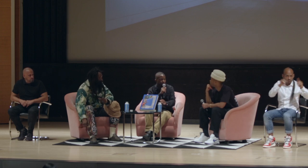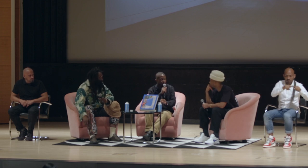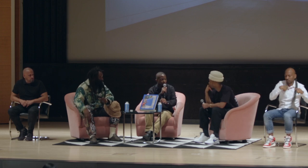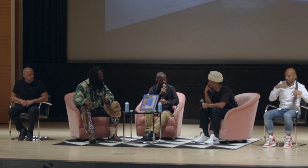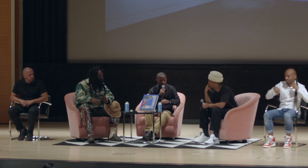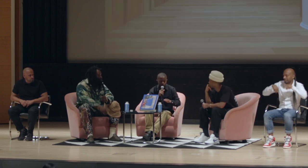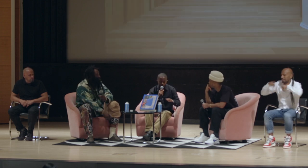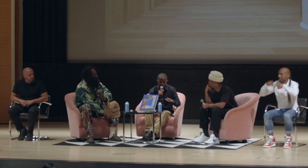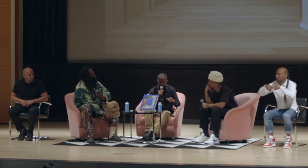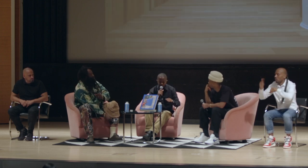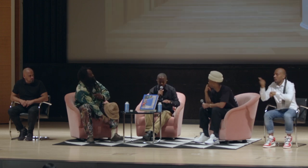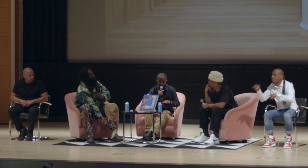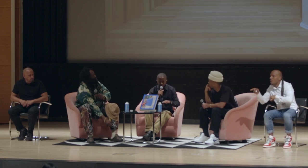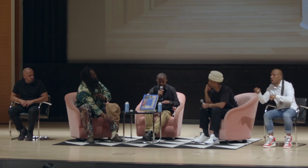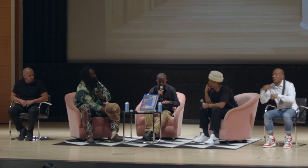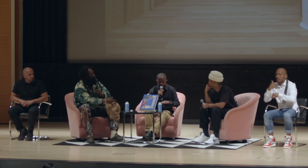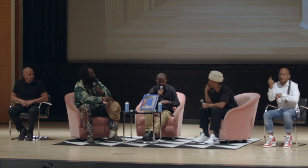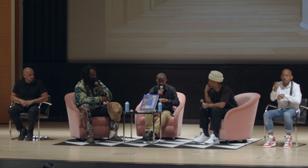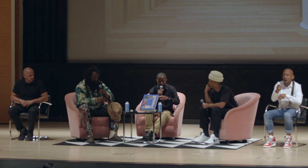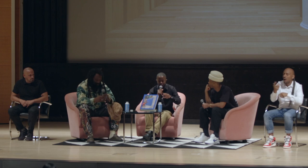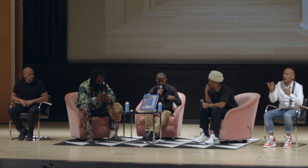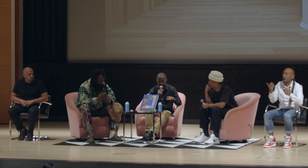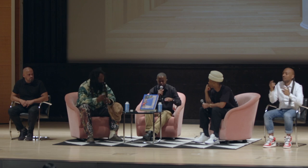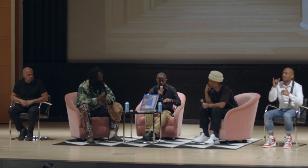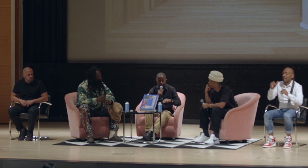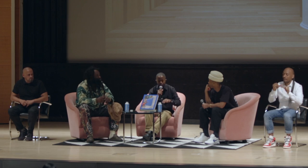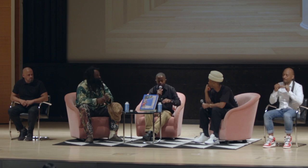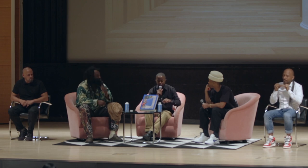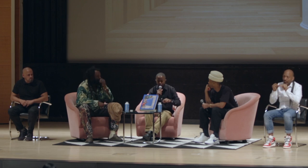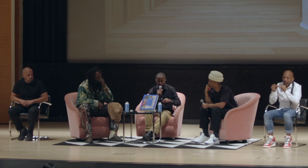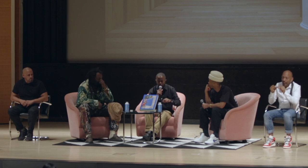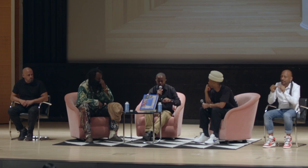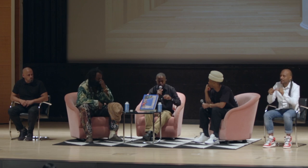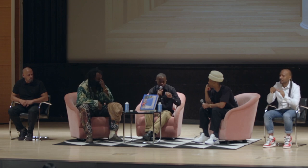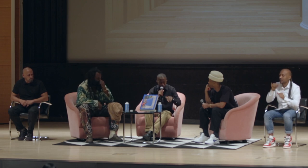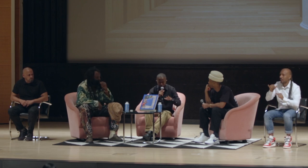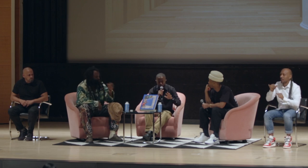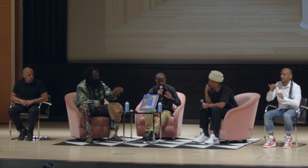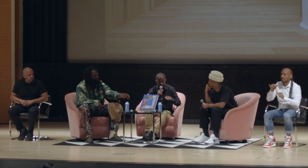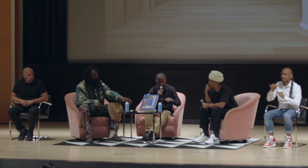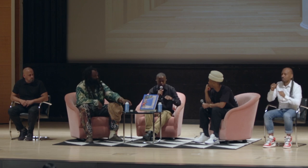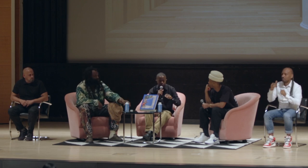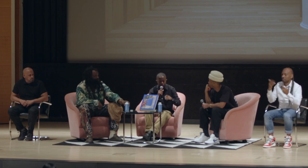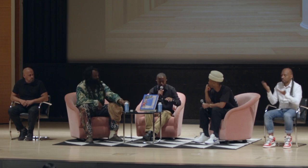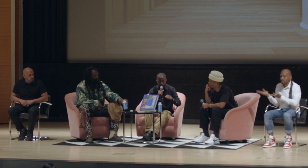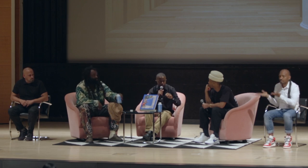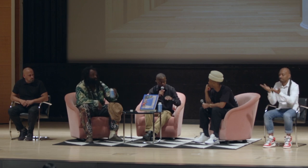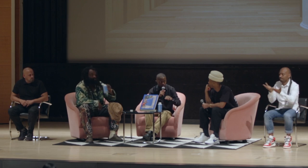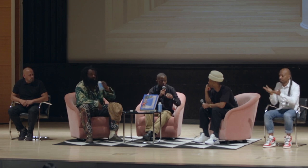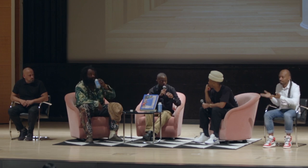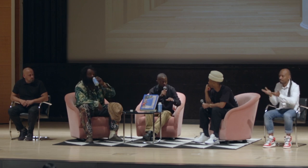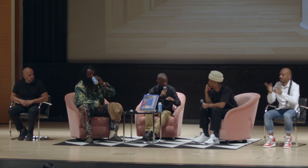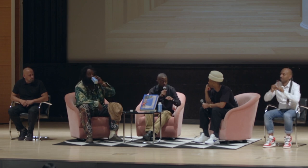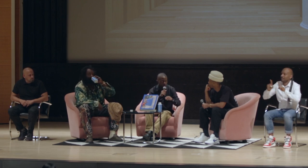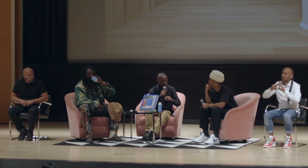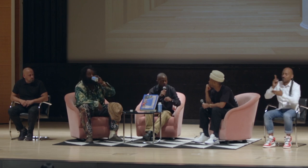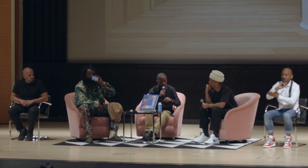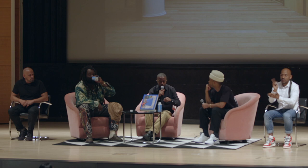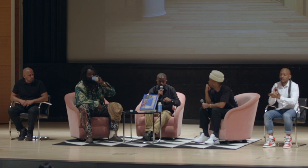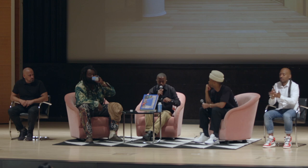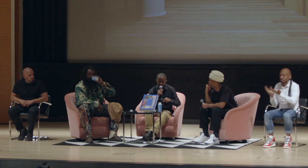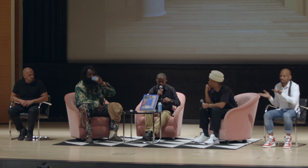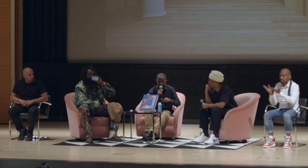project. And it's mostly about maintaining and surfing different types of design